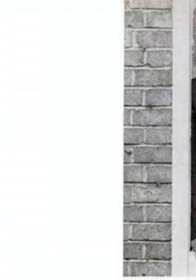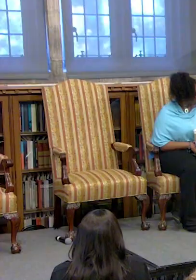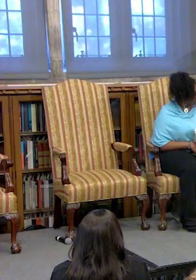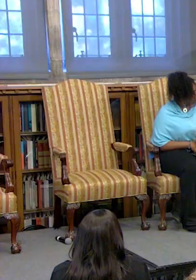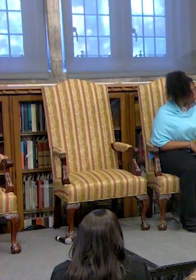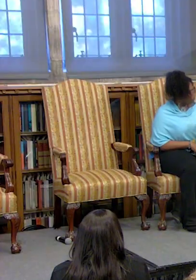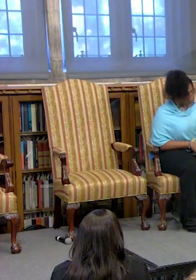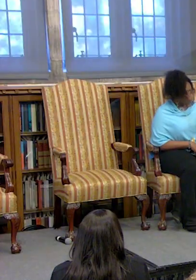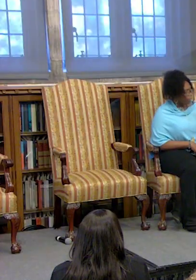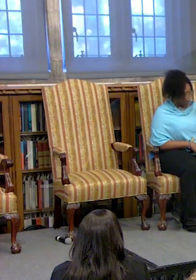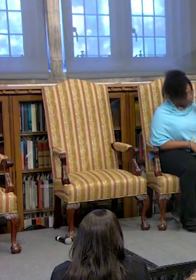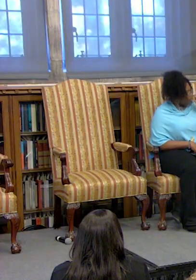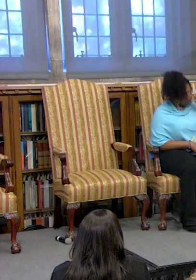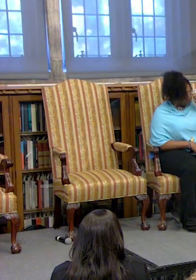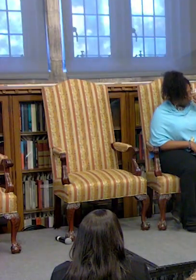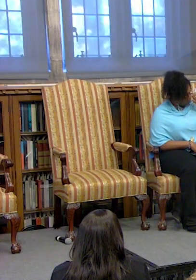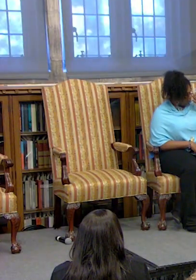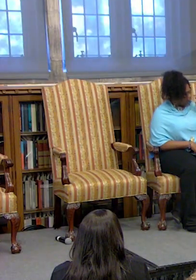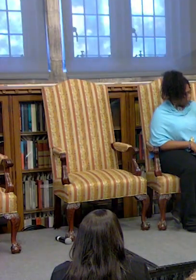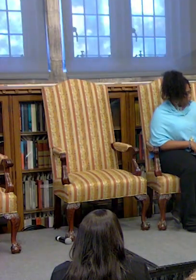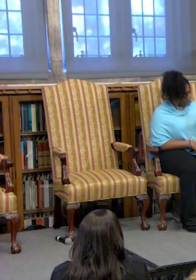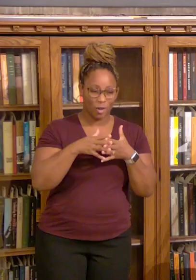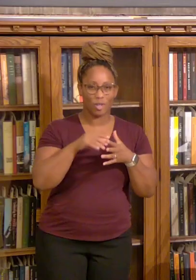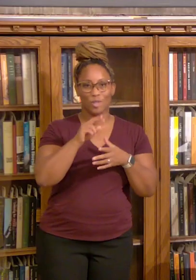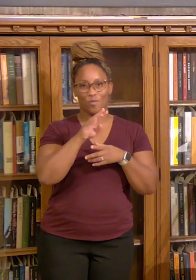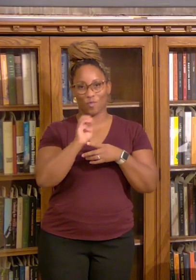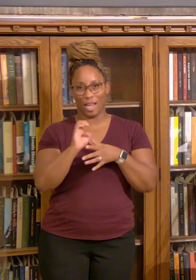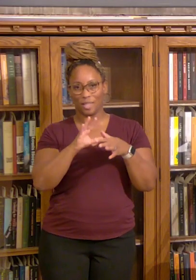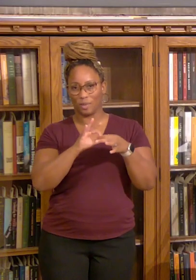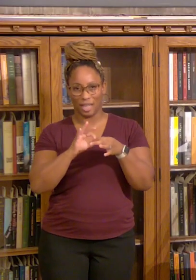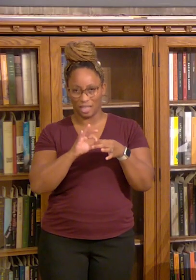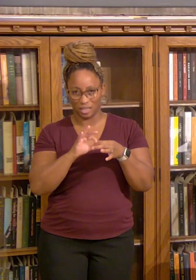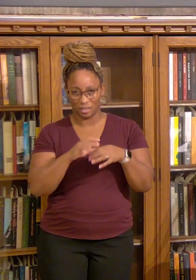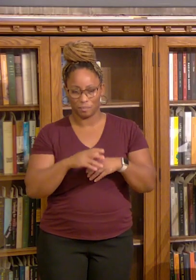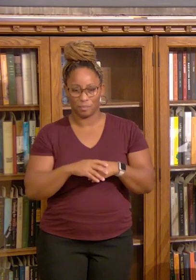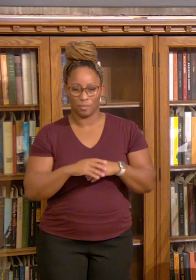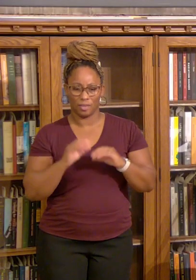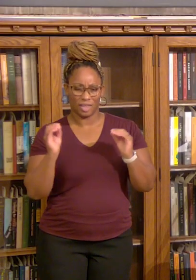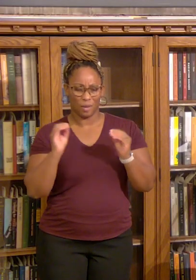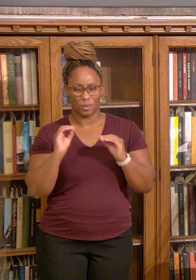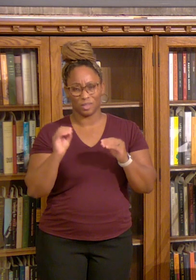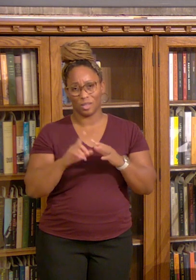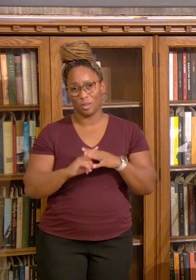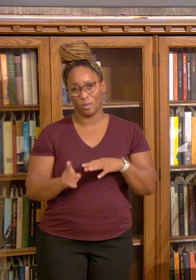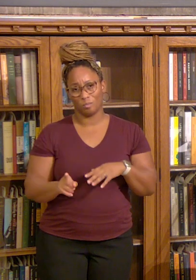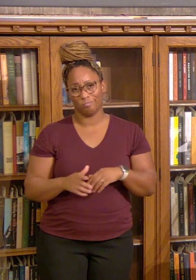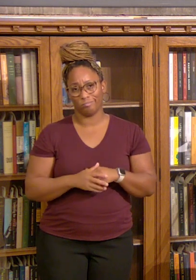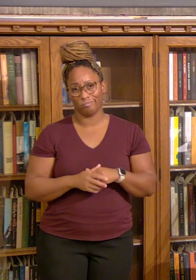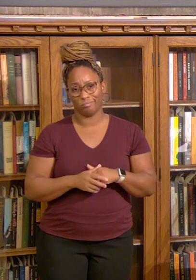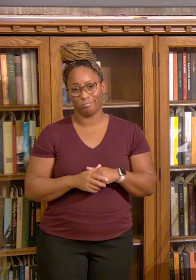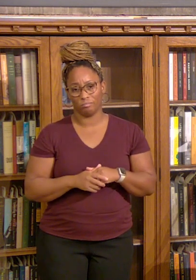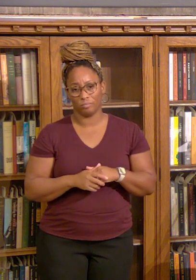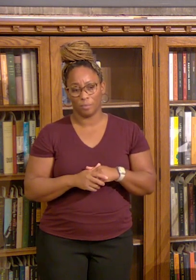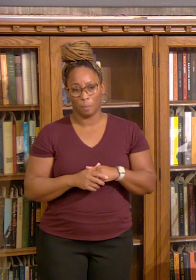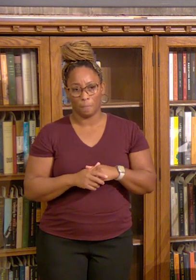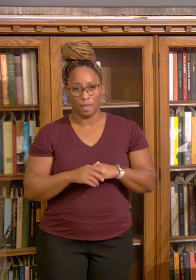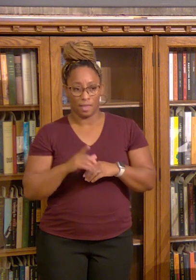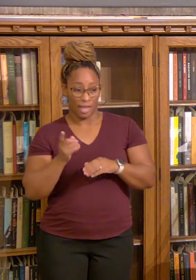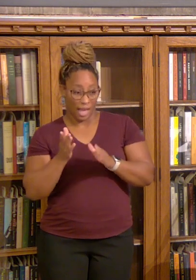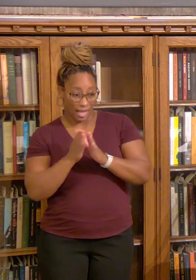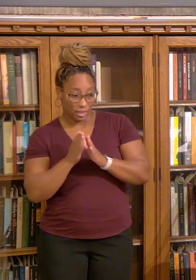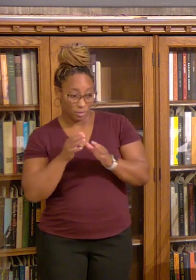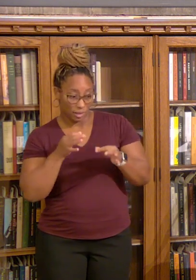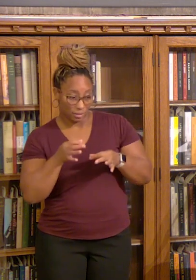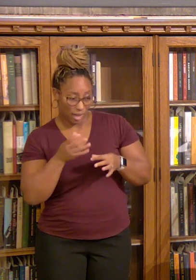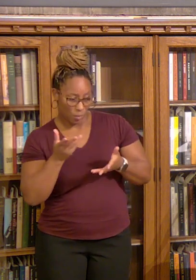criticize and rationalize American race relations there was no Escape asked to explain